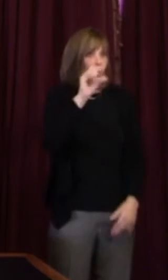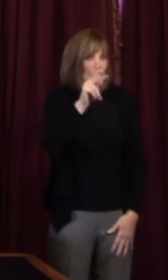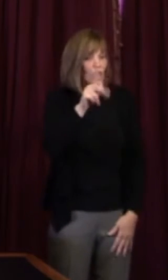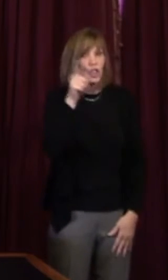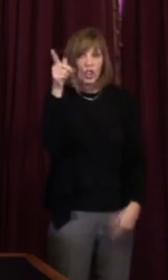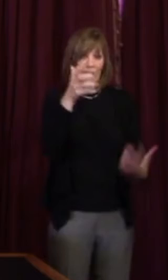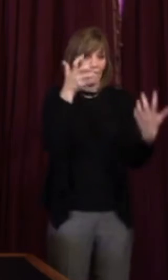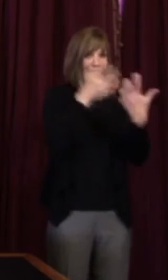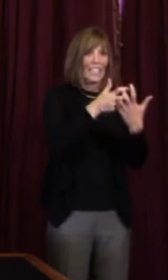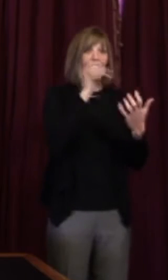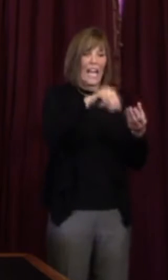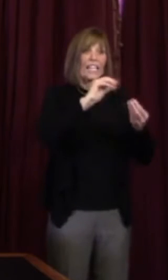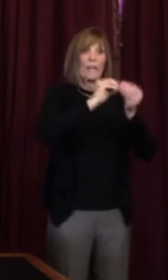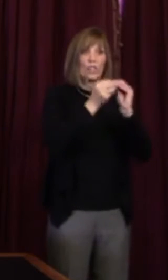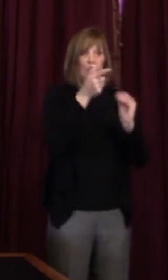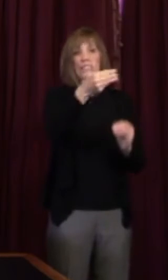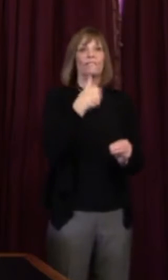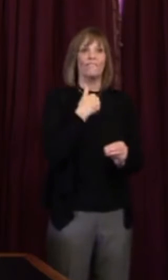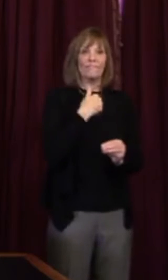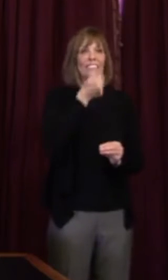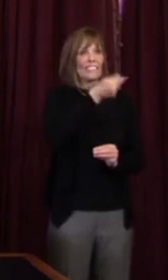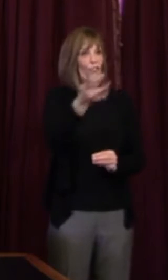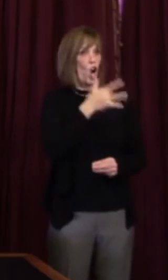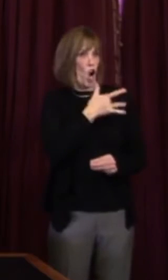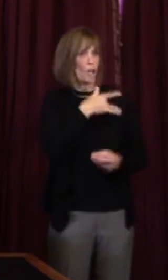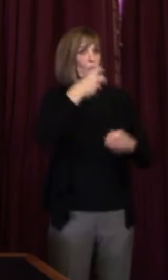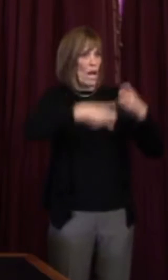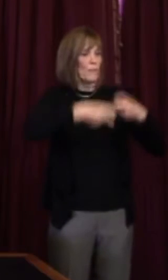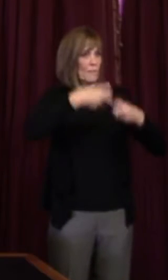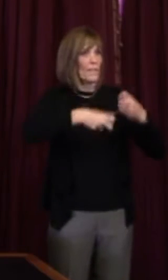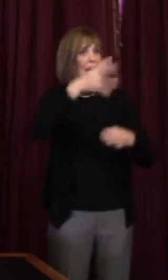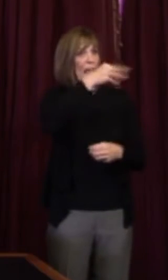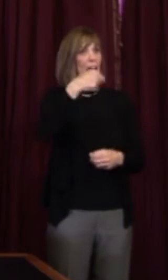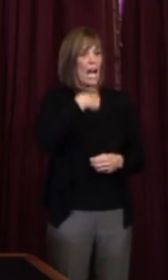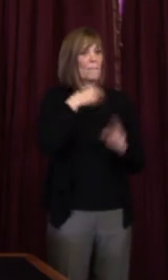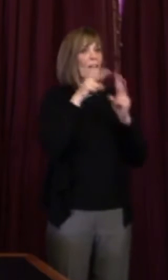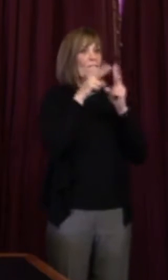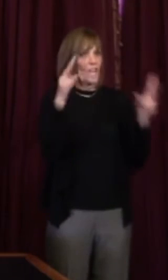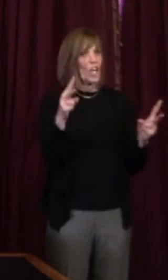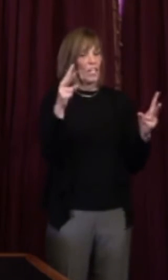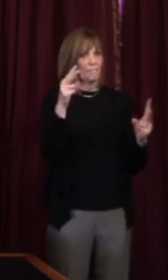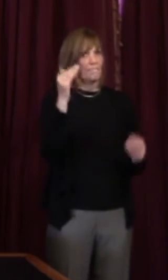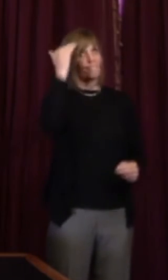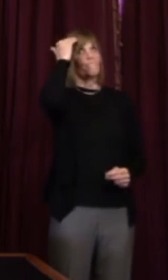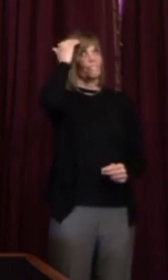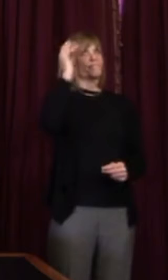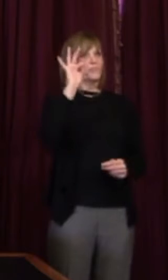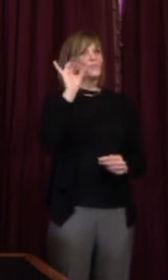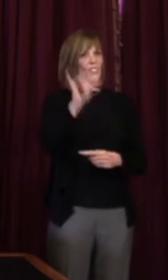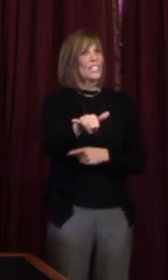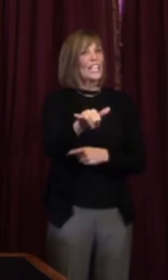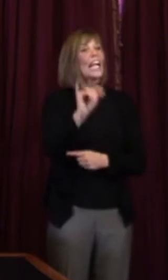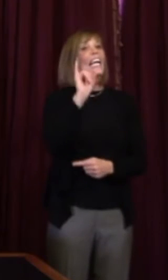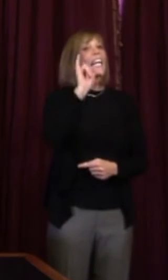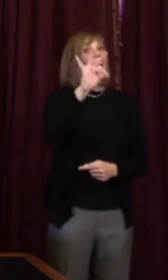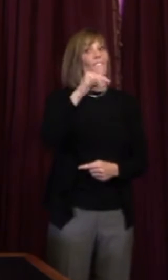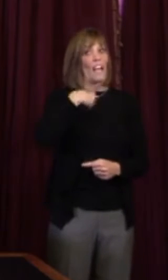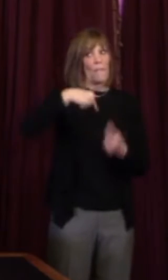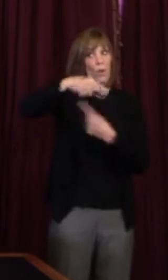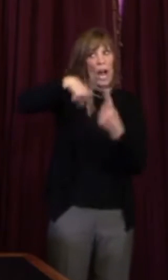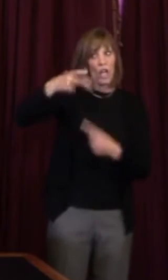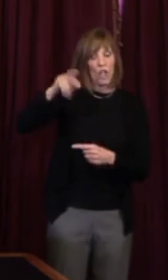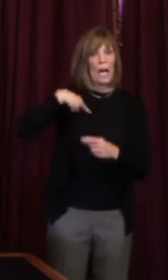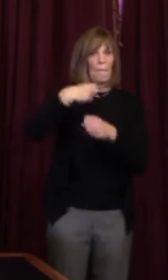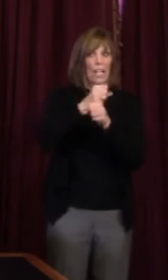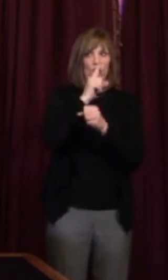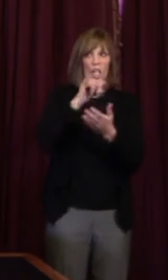fits into that category. She's had significant heart issues, and I am very conscientious if I'm around her